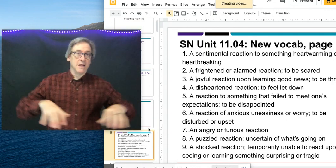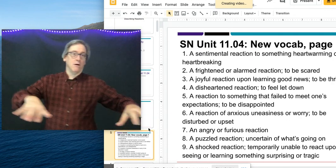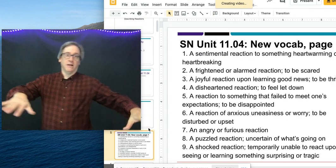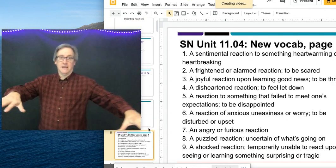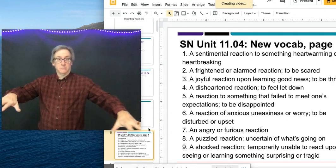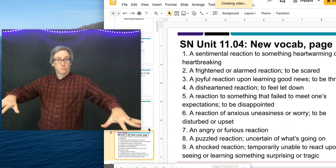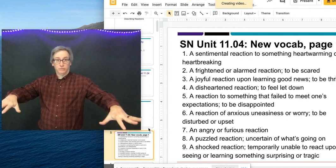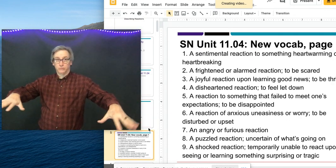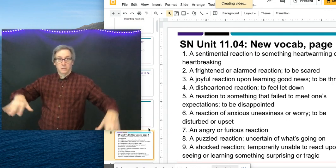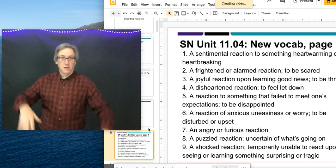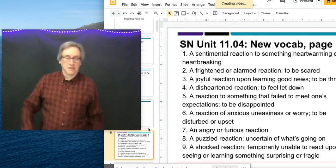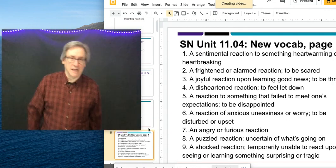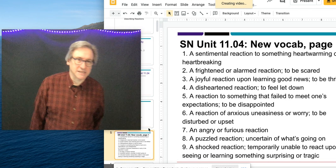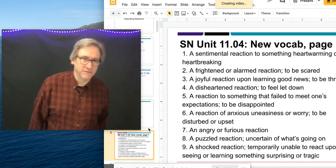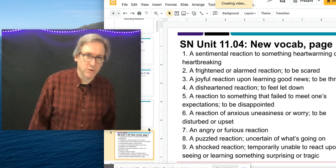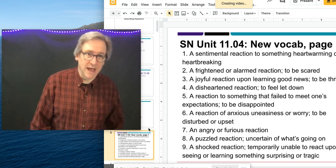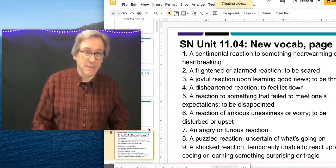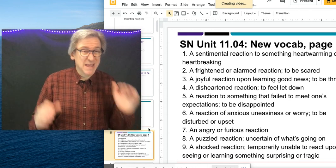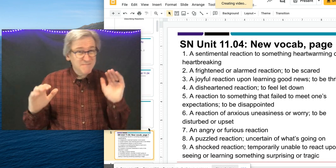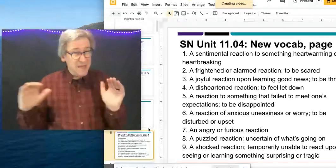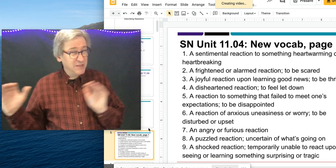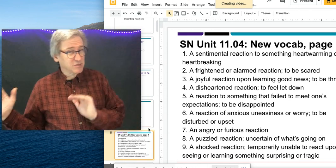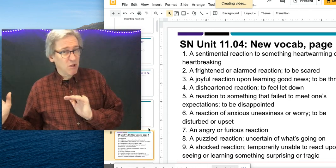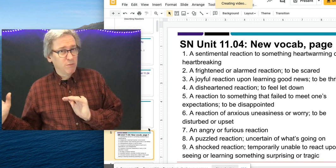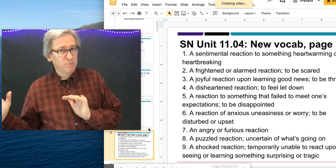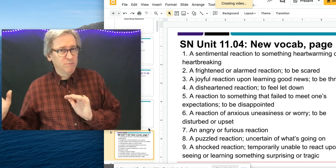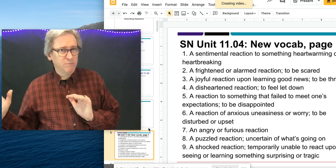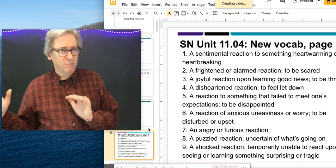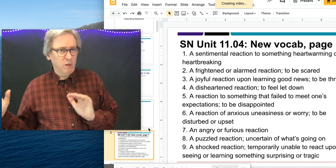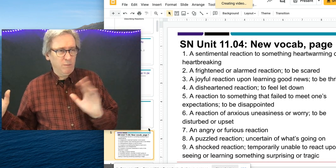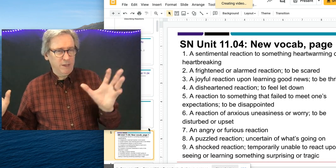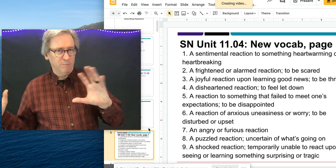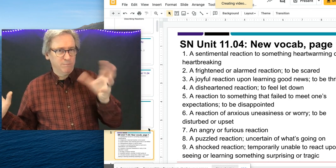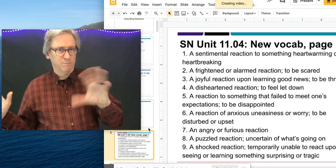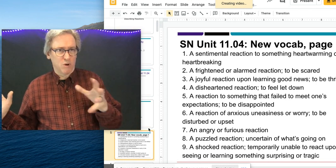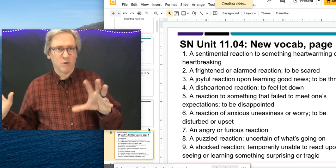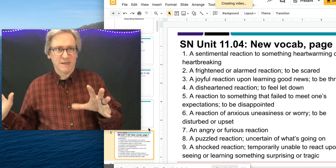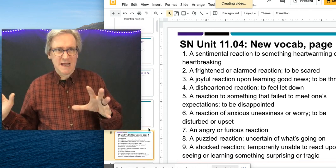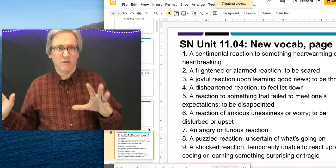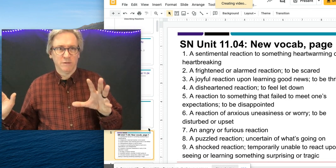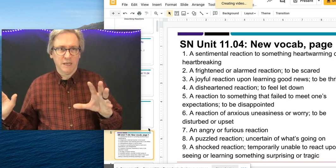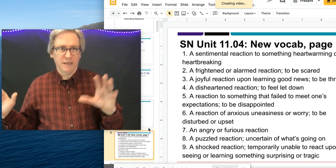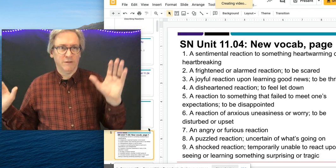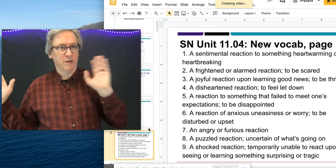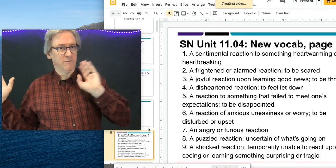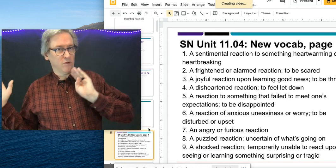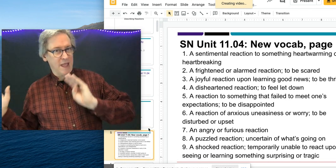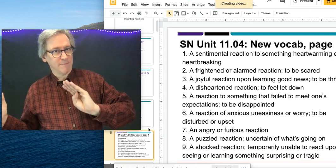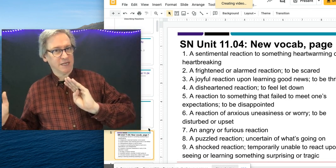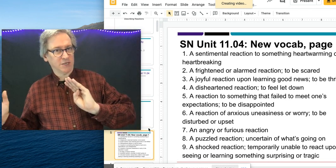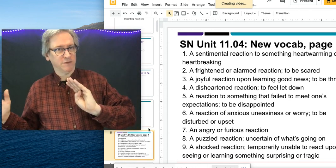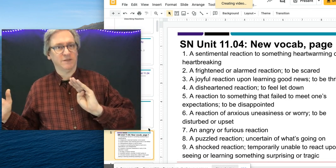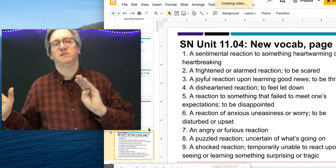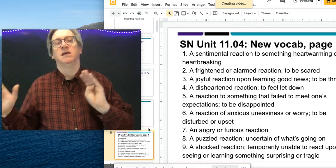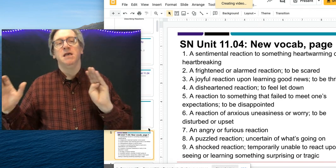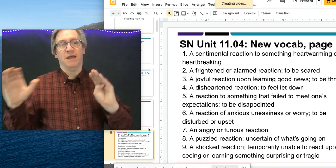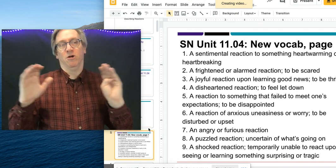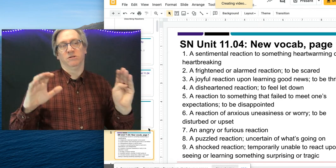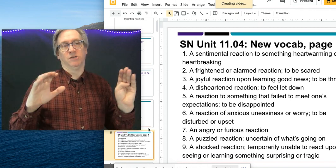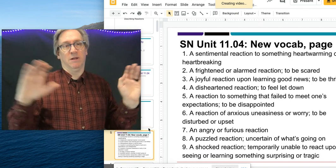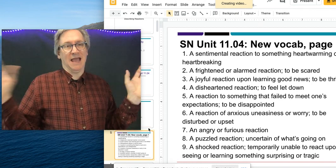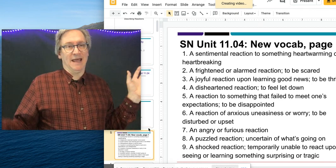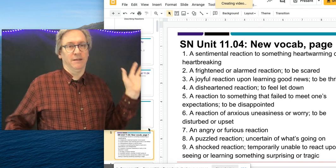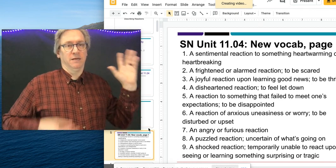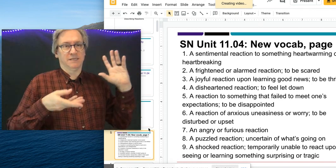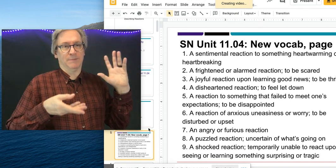So now, again, lots of vocab. And these are all will be broken down in the vocab section of this, and